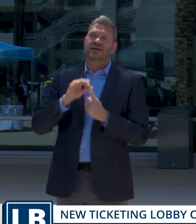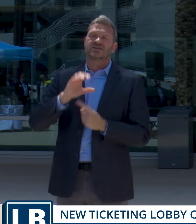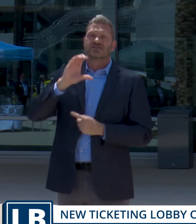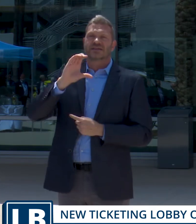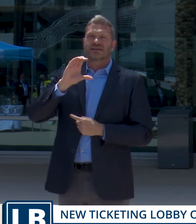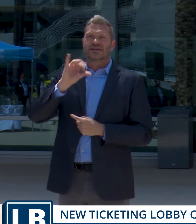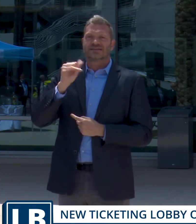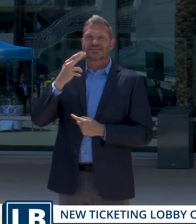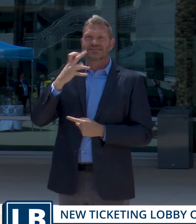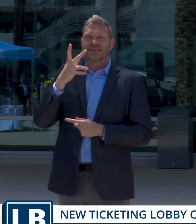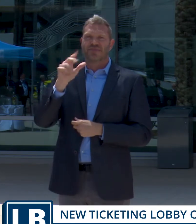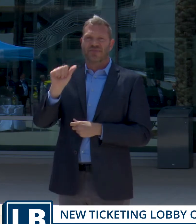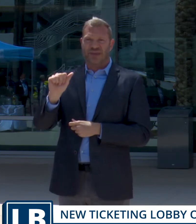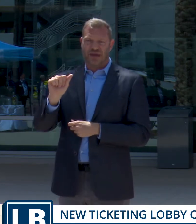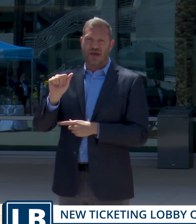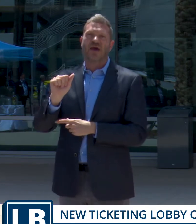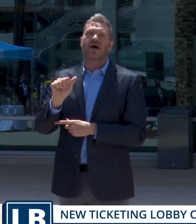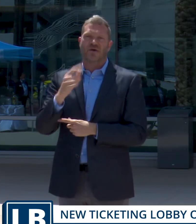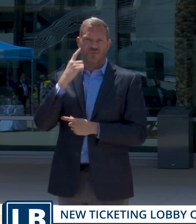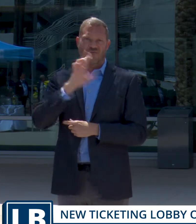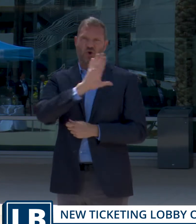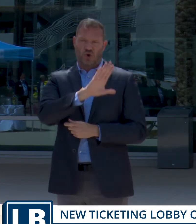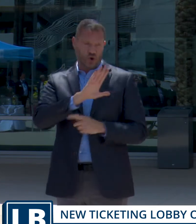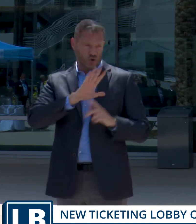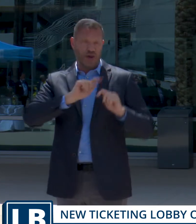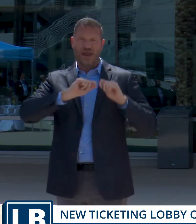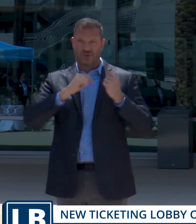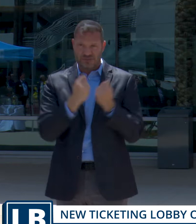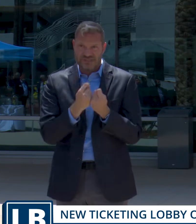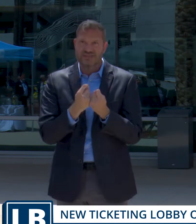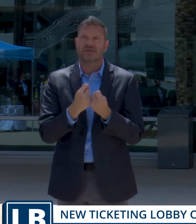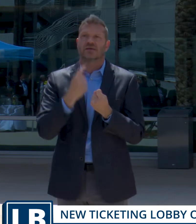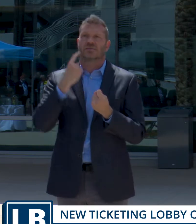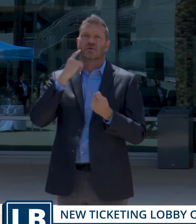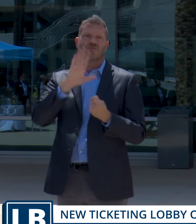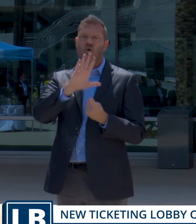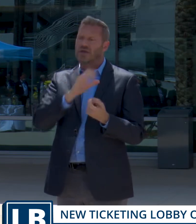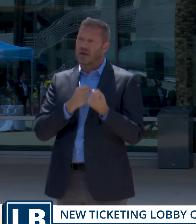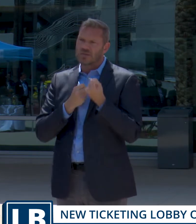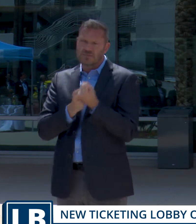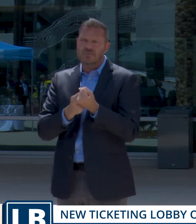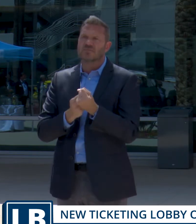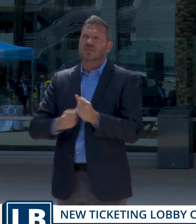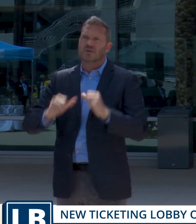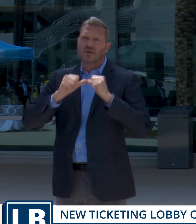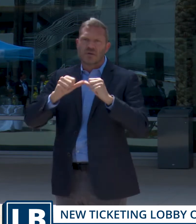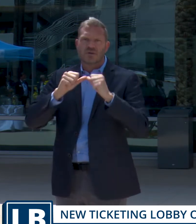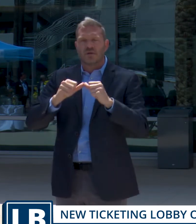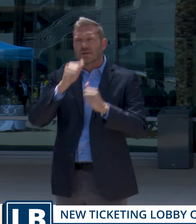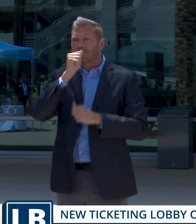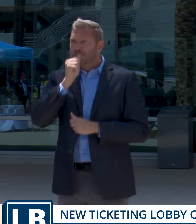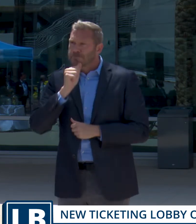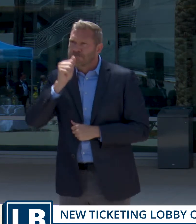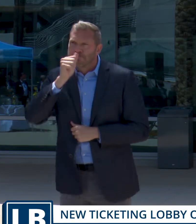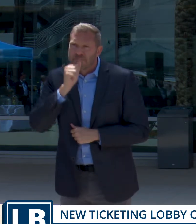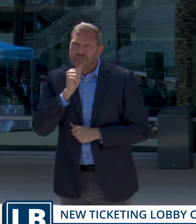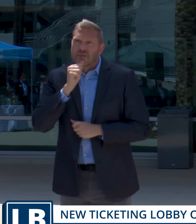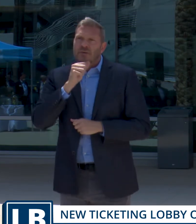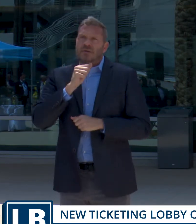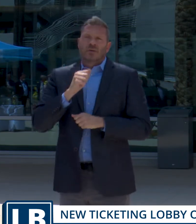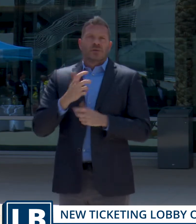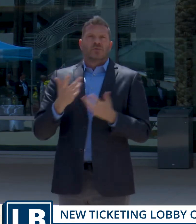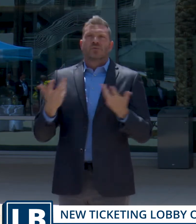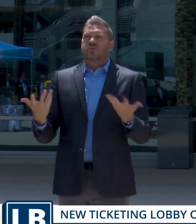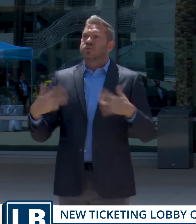team. The amount of technical knowledge, the amount of perseverance, the amount of